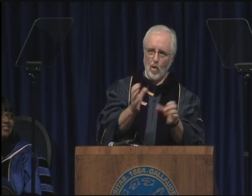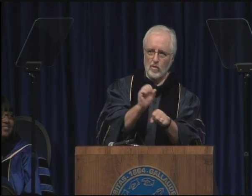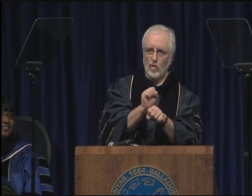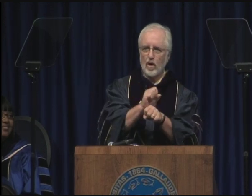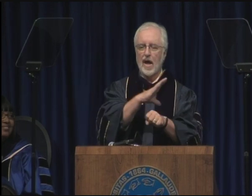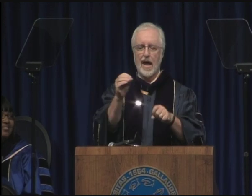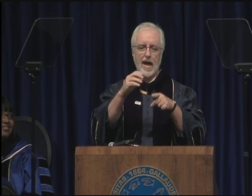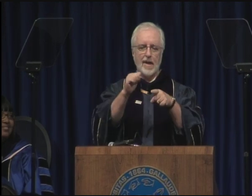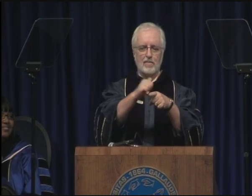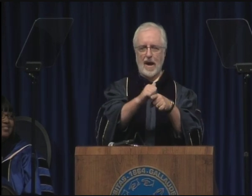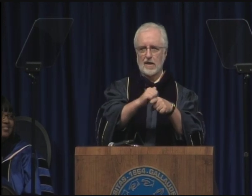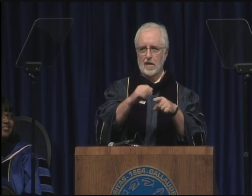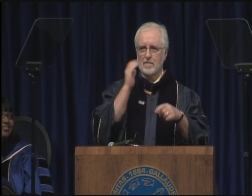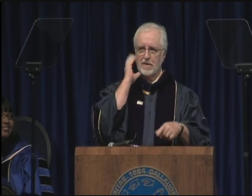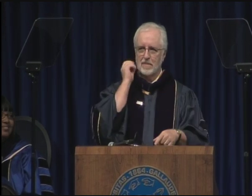coursework and practicum experience.